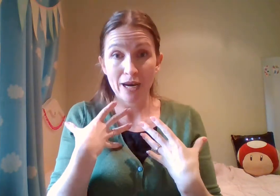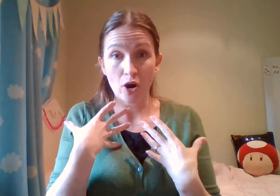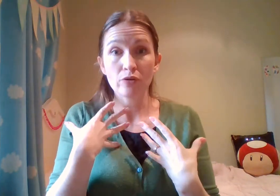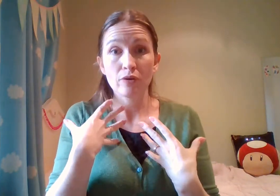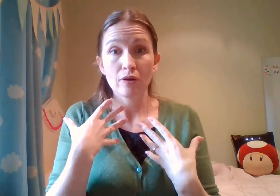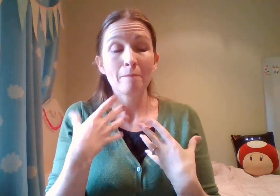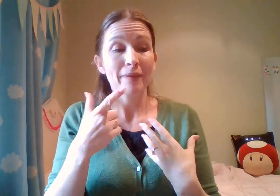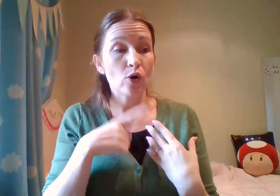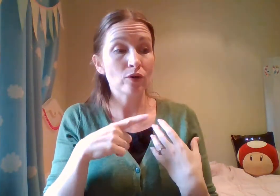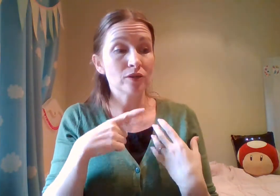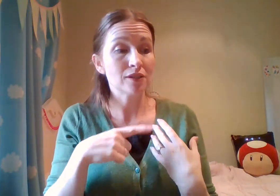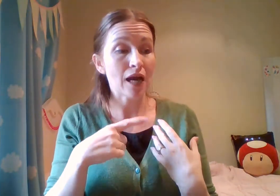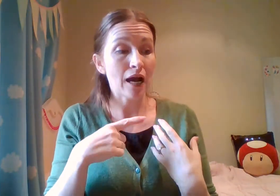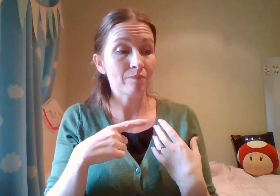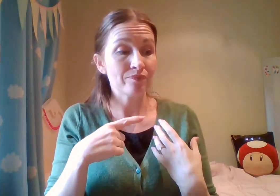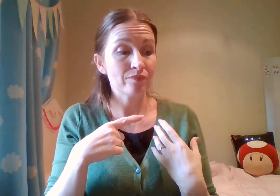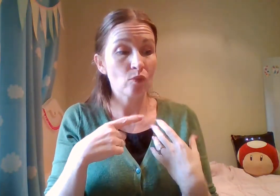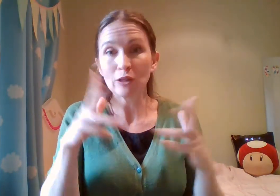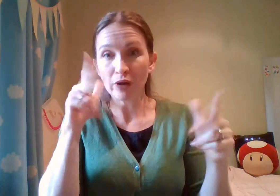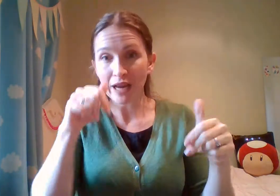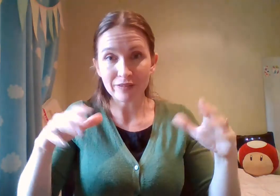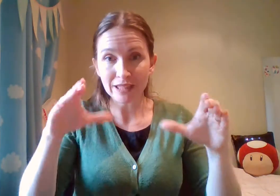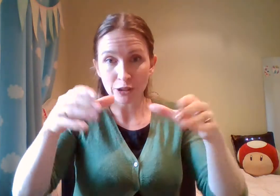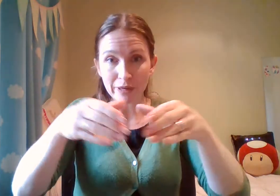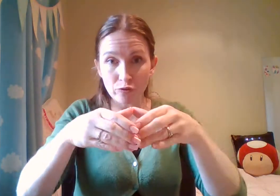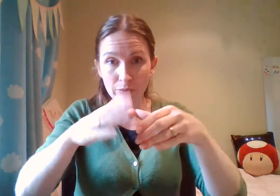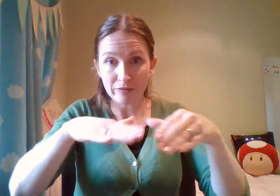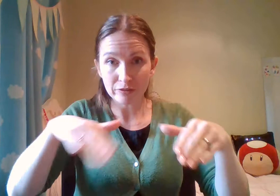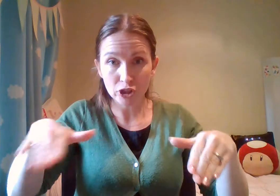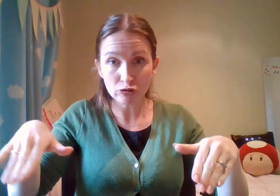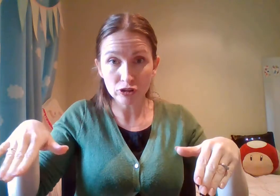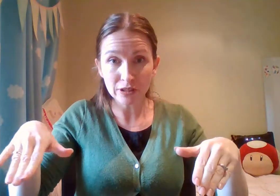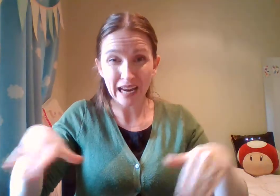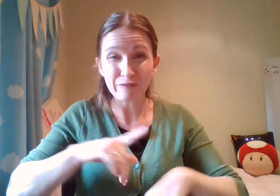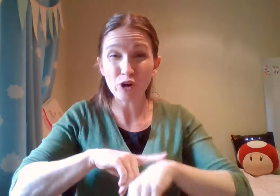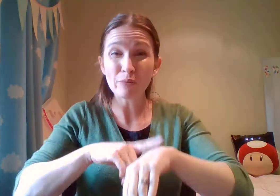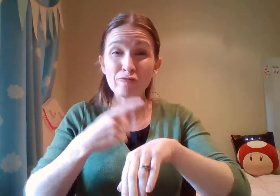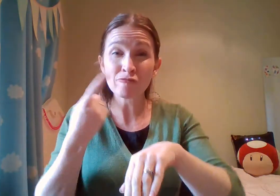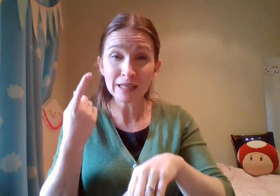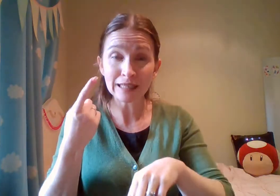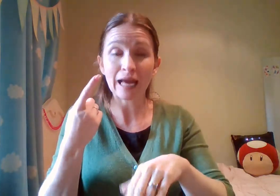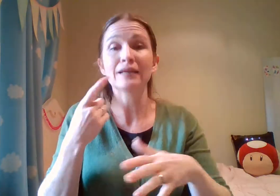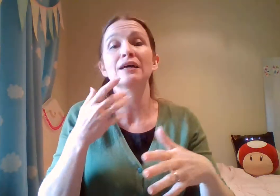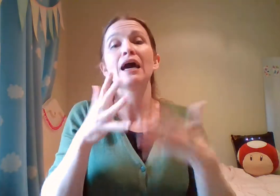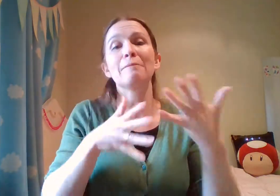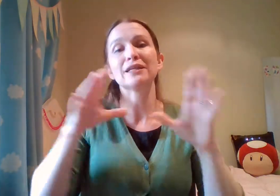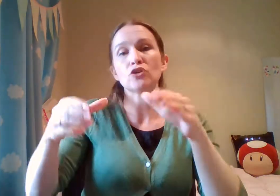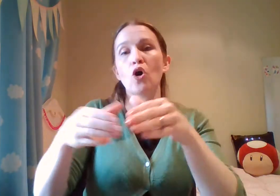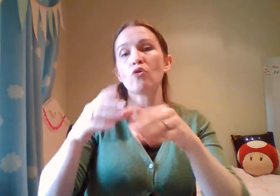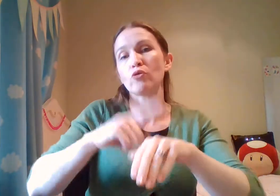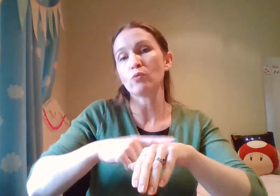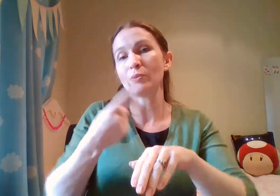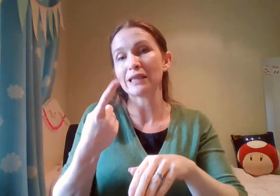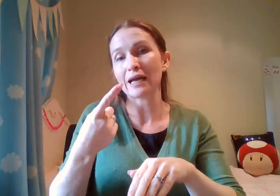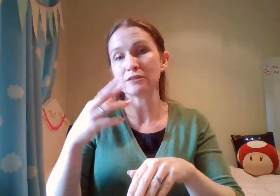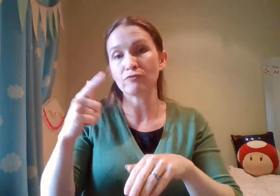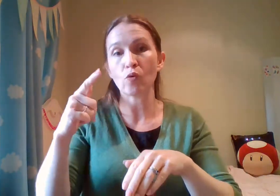know, because we're looking after such a big group of children, and if you're going to be really late, it means the whole group will be late for